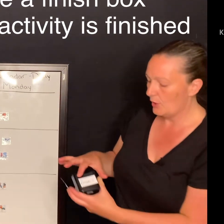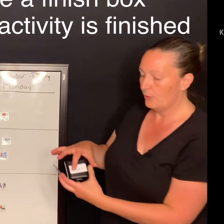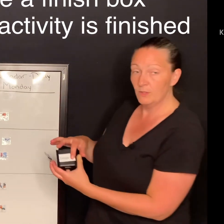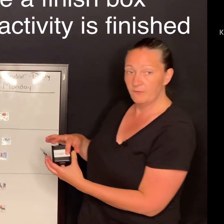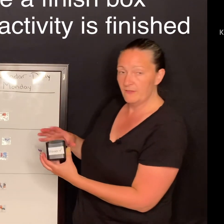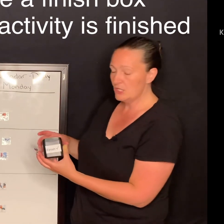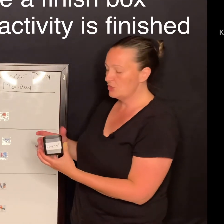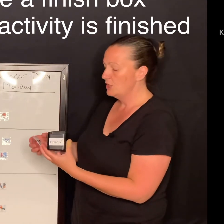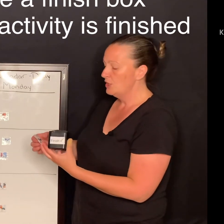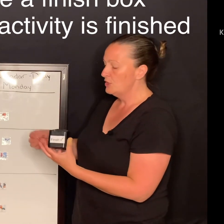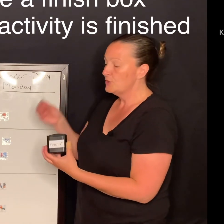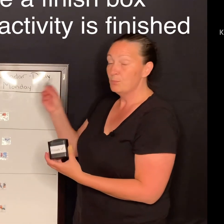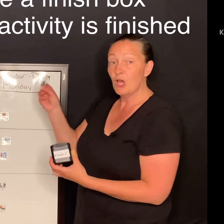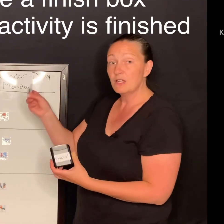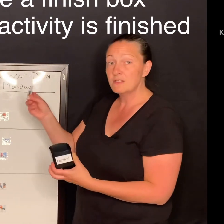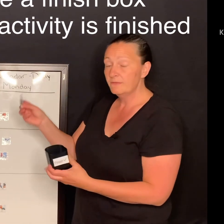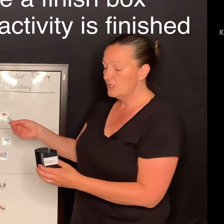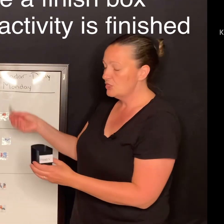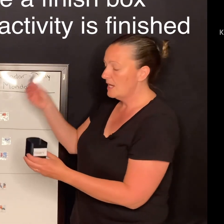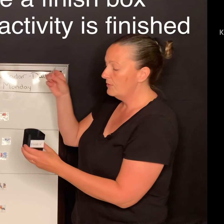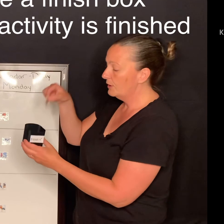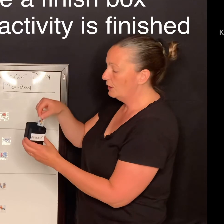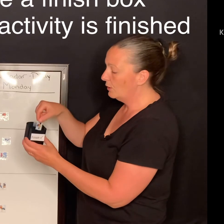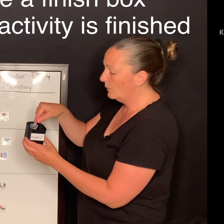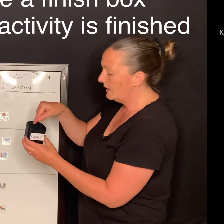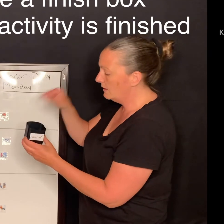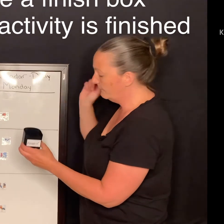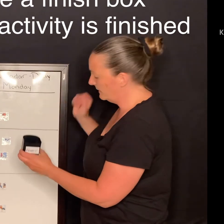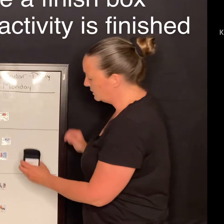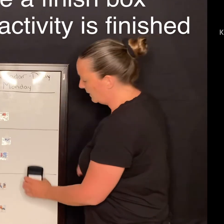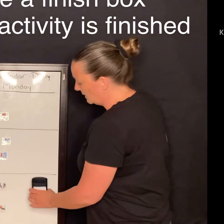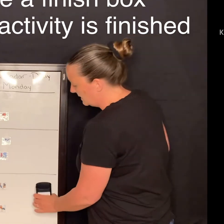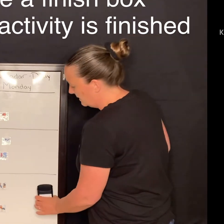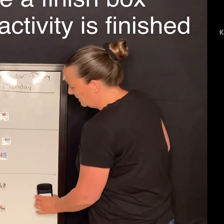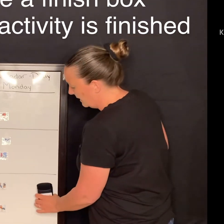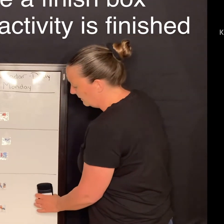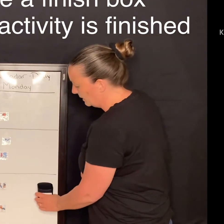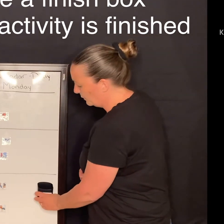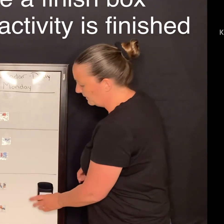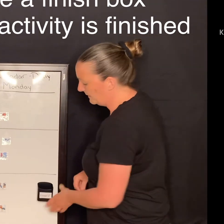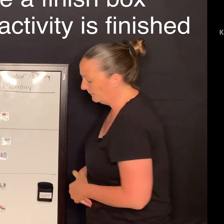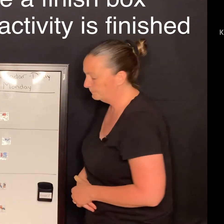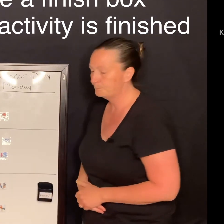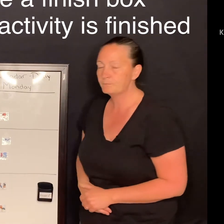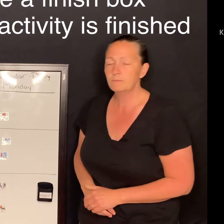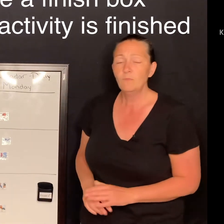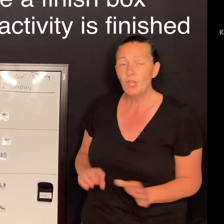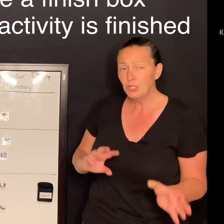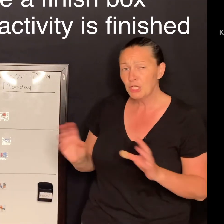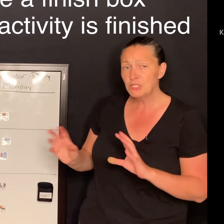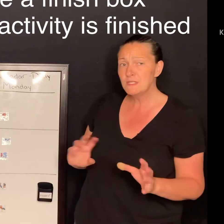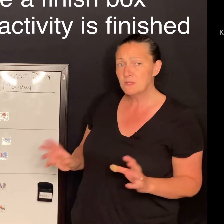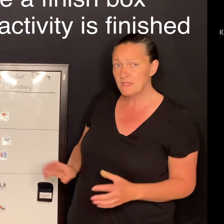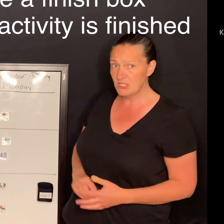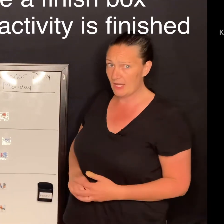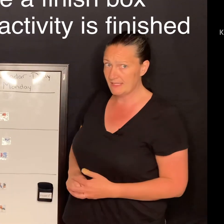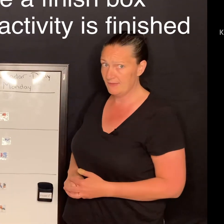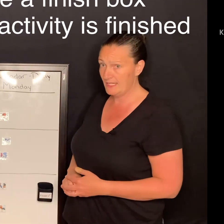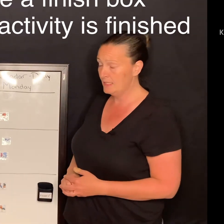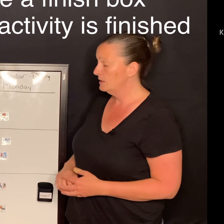word finished. So blocks are finished now. They're going to go in our finished box and we're going to put them there. You're going to do this with each activity.